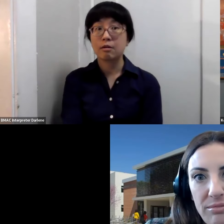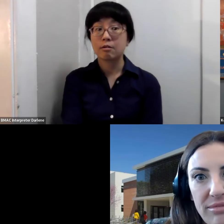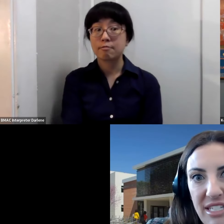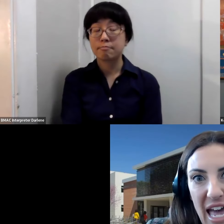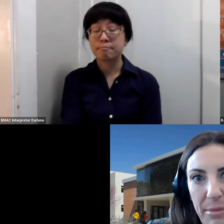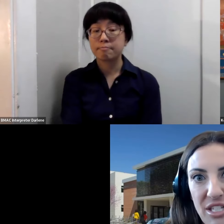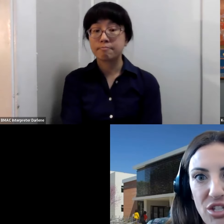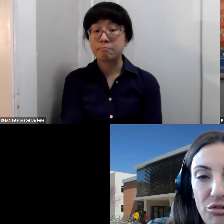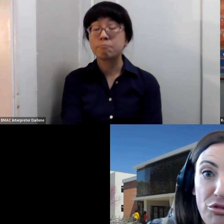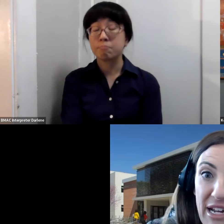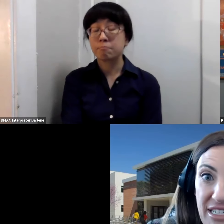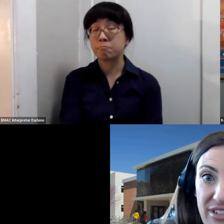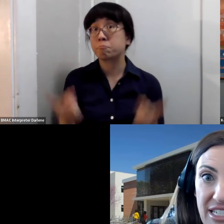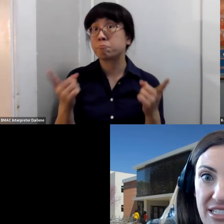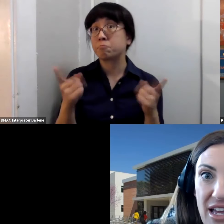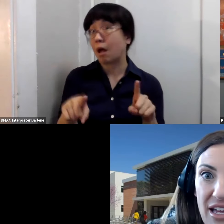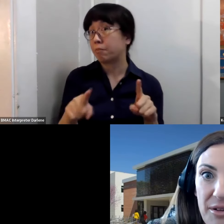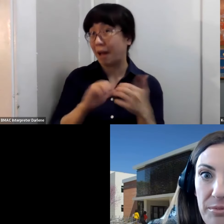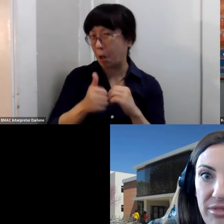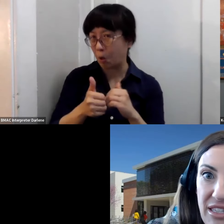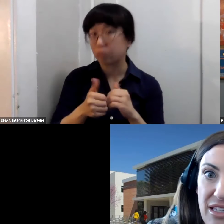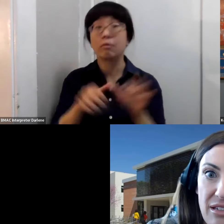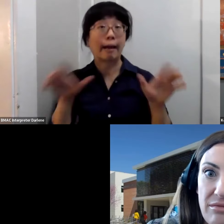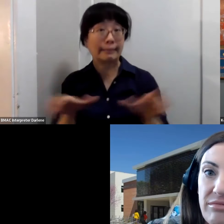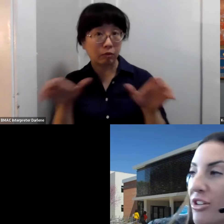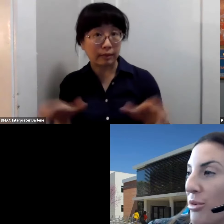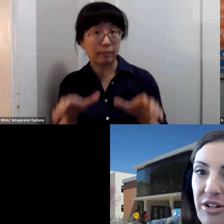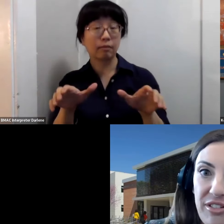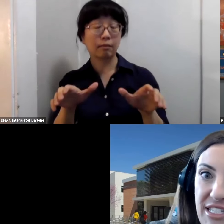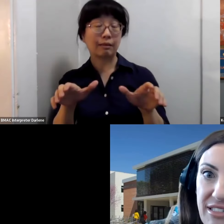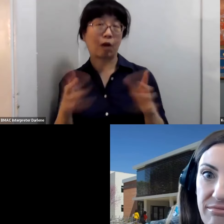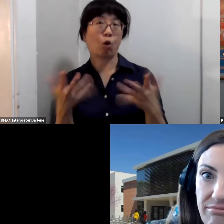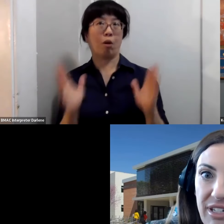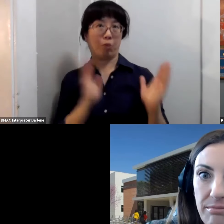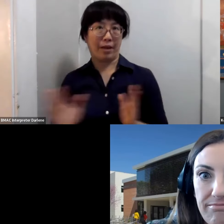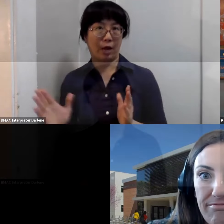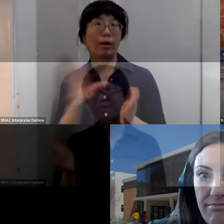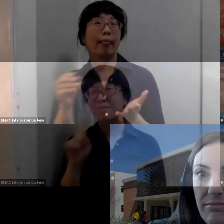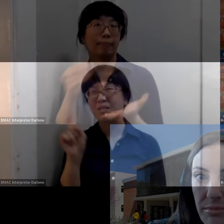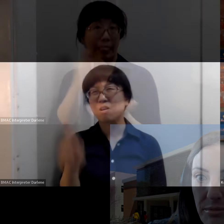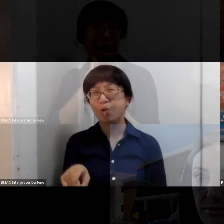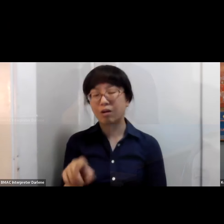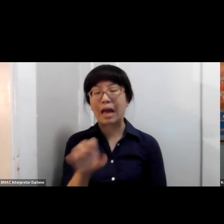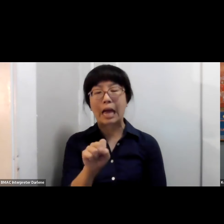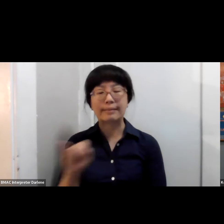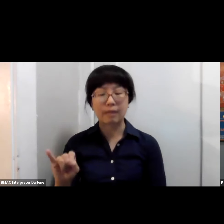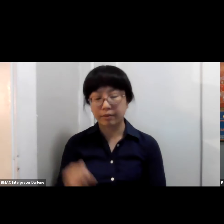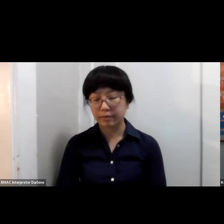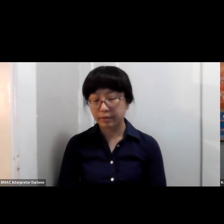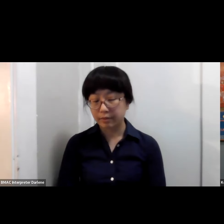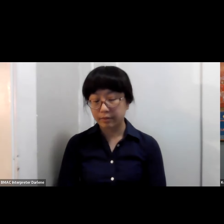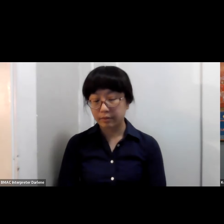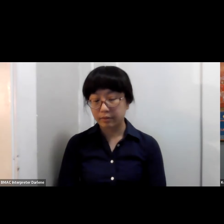So this happens through group activities that are prepared in the lesson. Yep. What is the difference